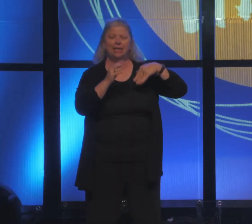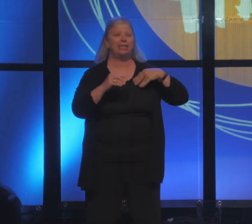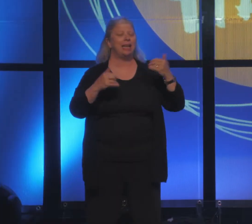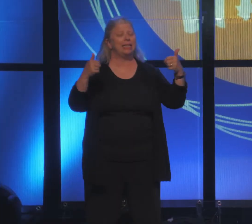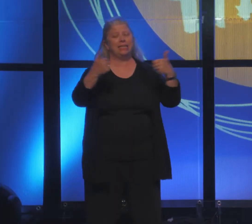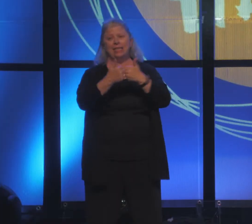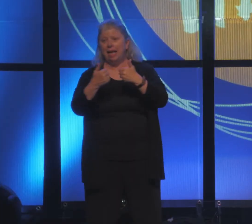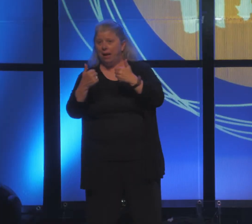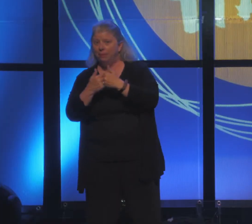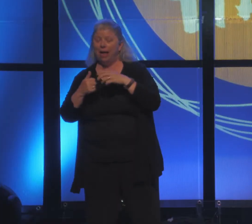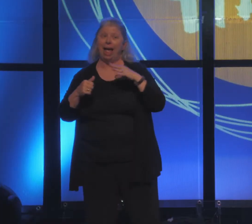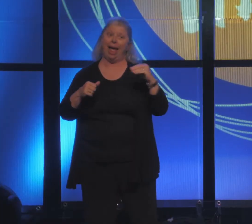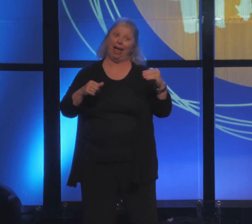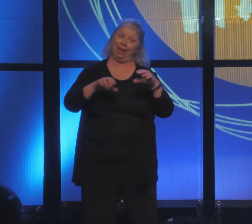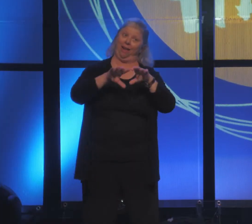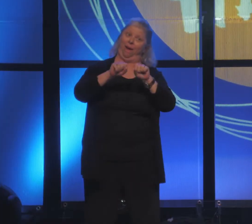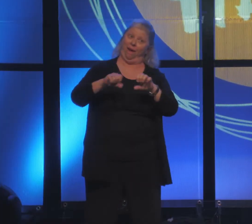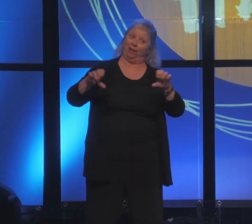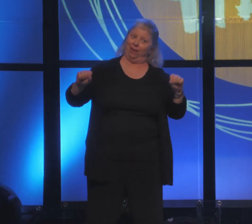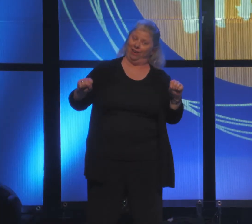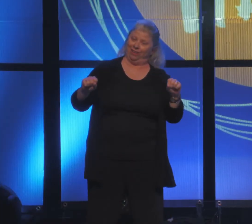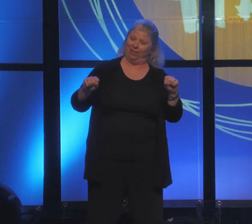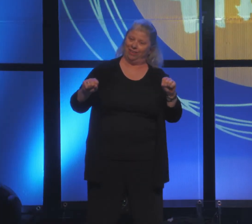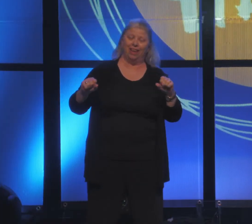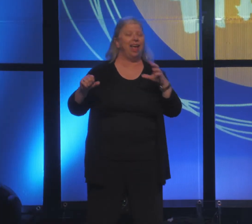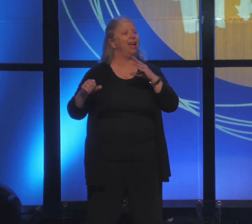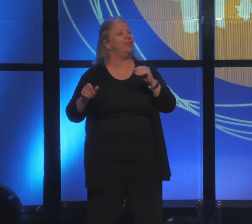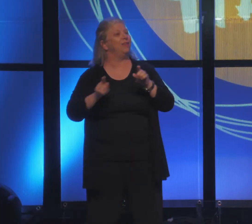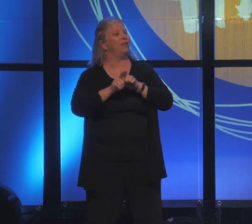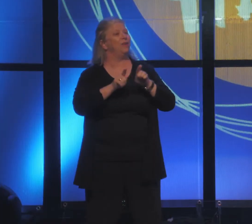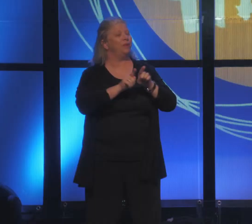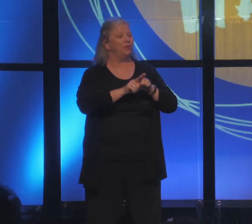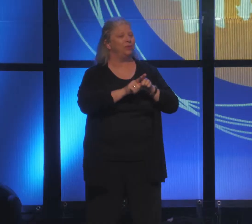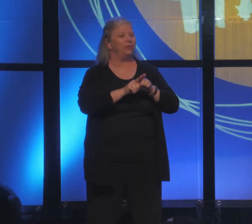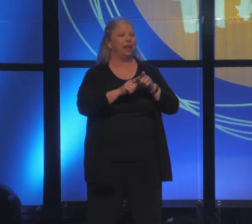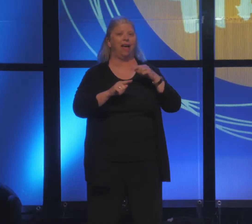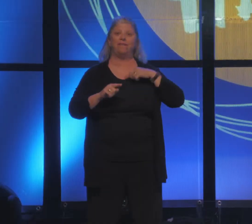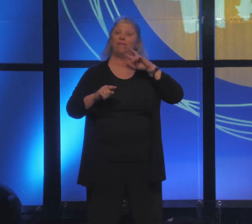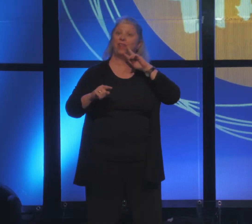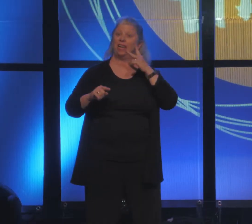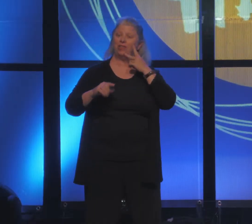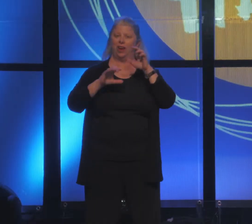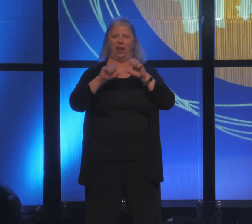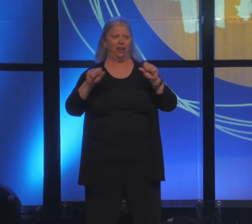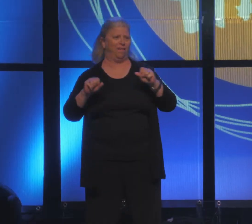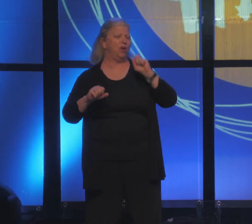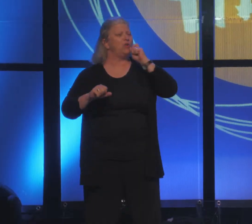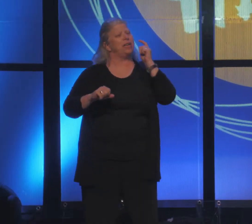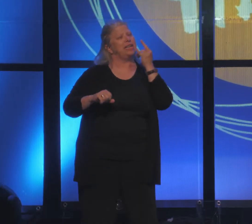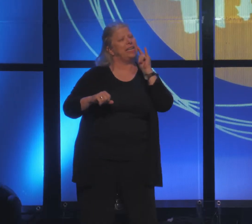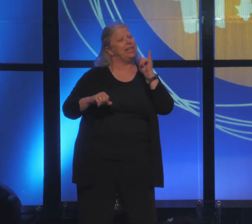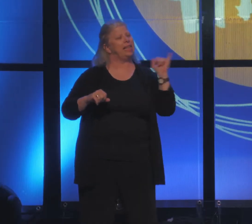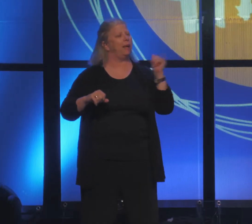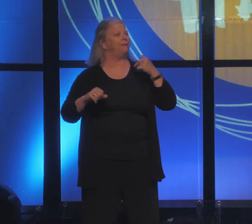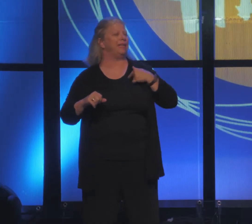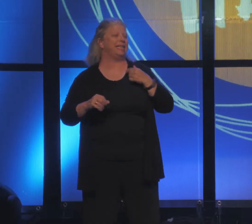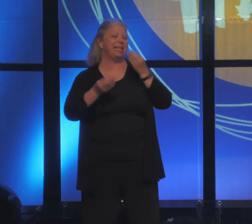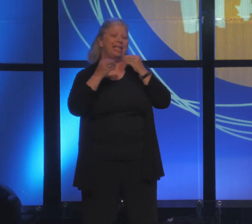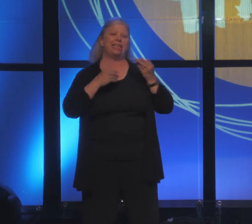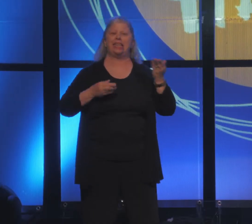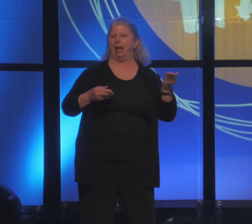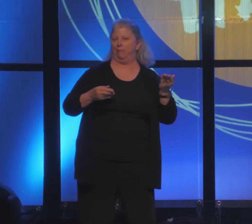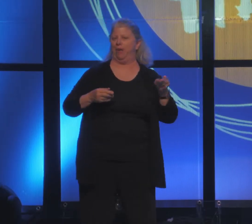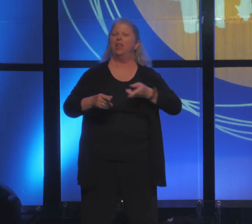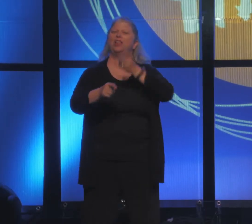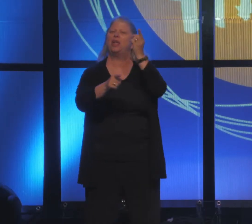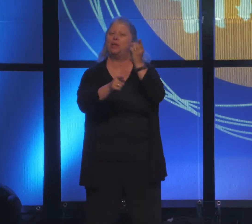games, and hot dogs. And we even have veggie hot dogs for the cool kids like me that eat them. That's